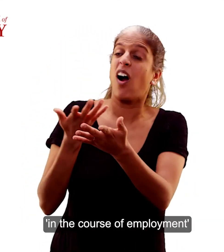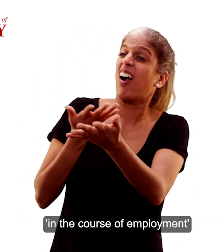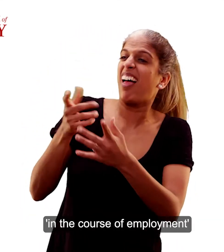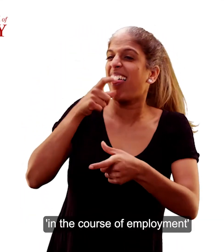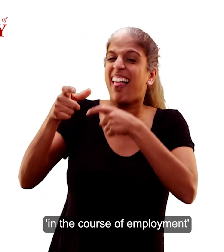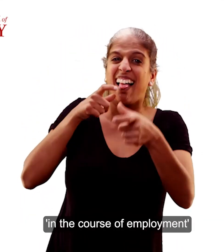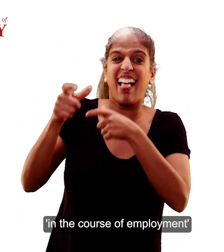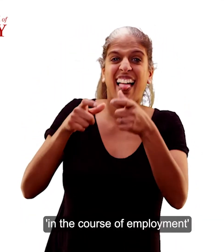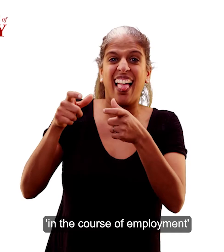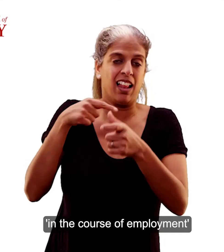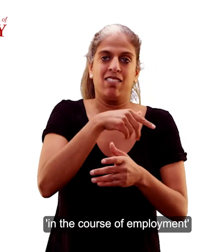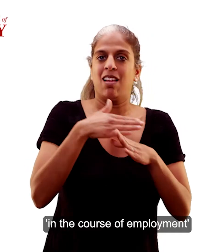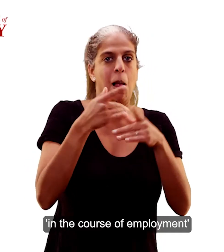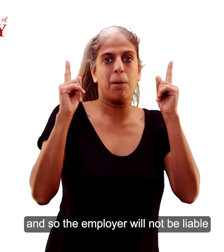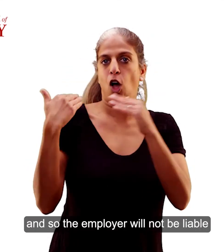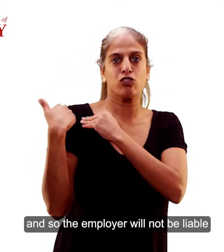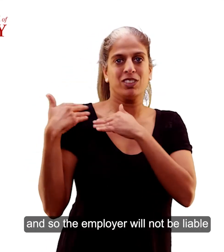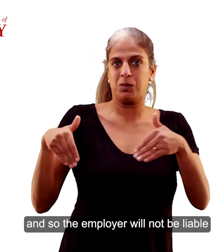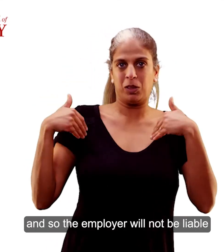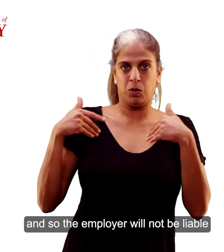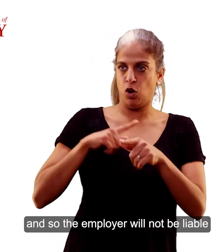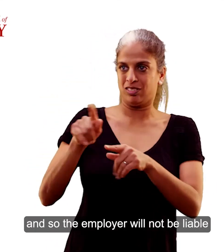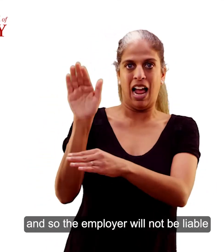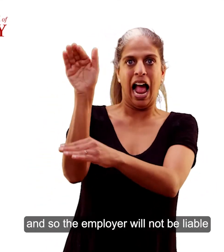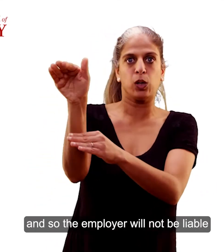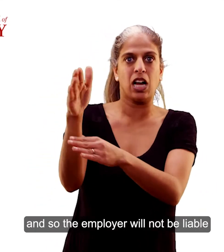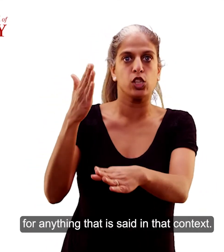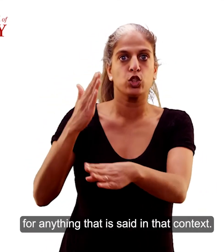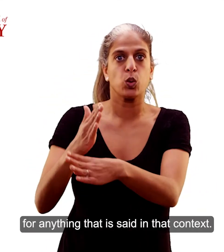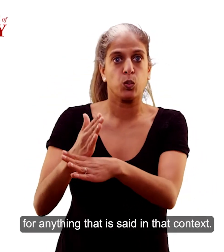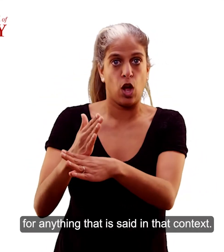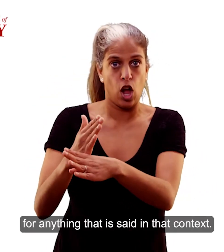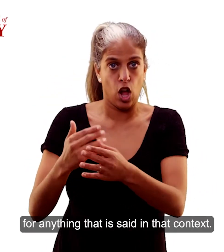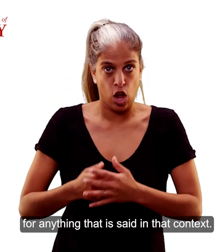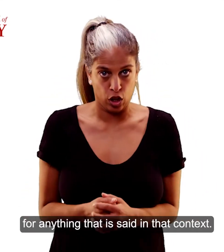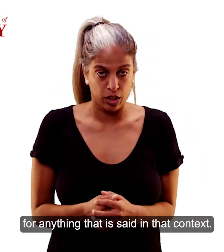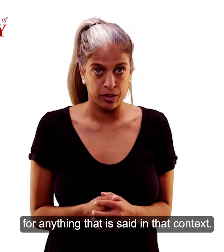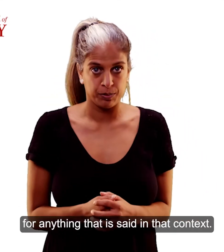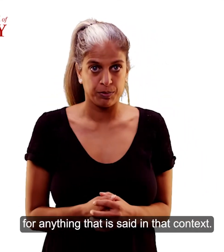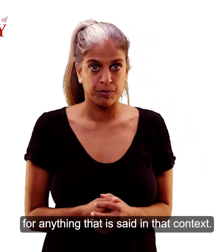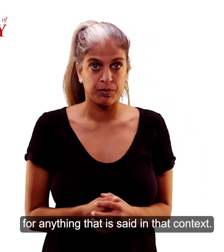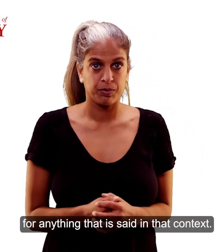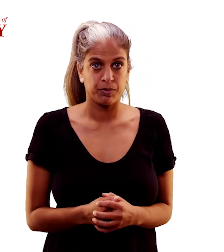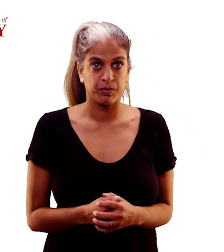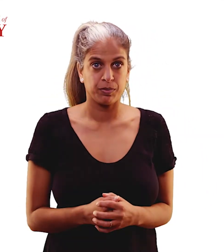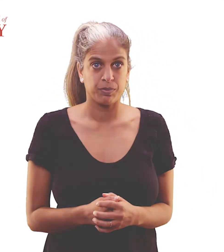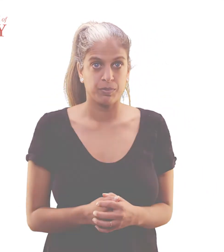course of employment, and so the employer will not be liable for anything that is said in that context.